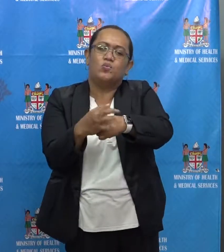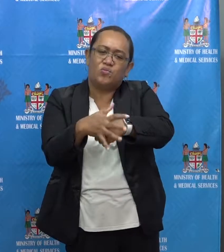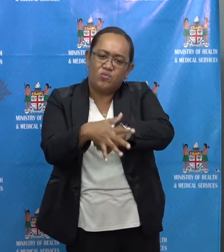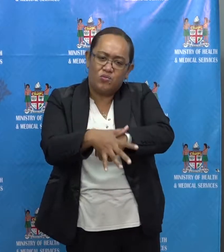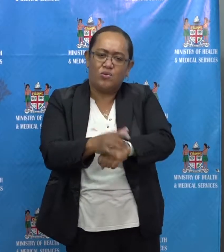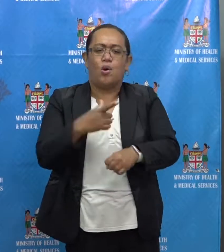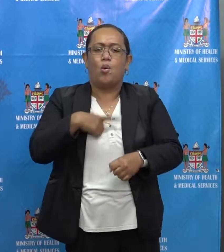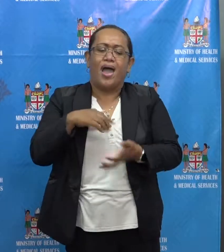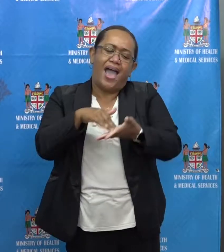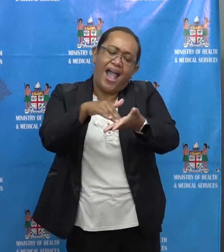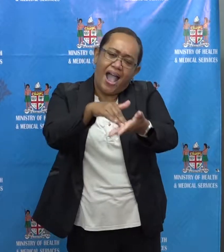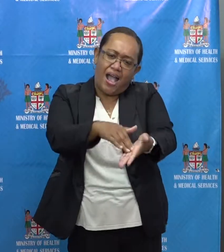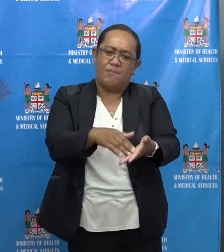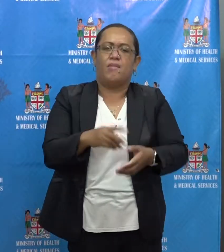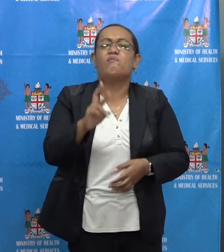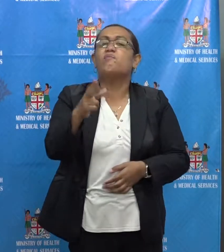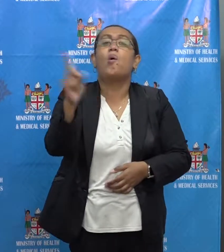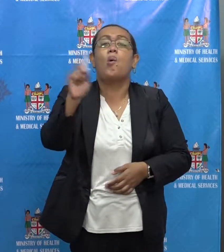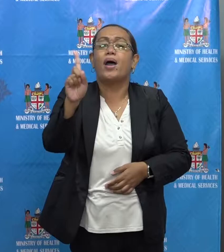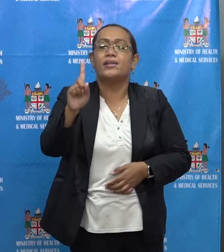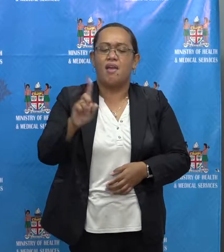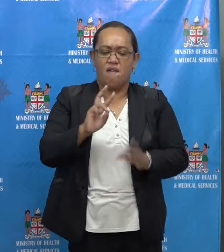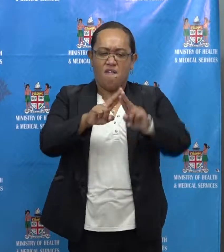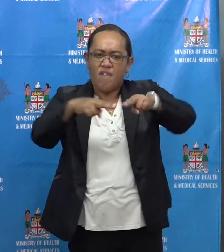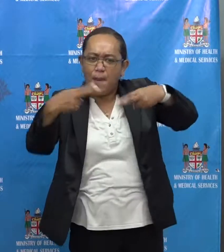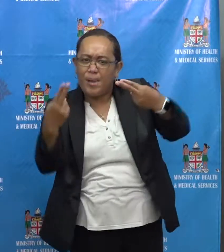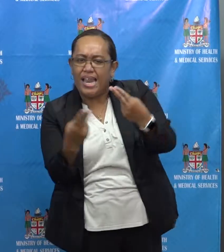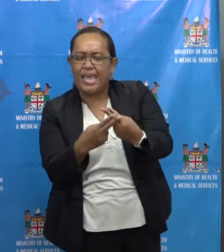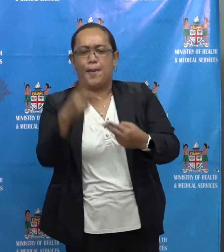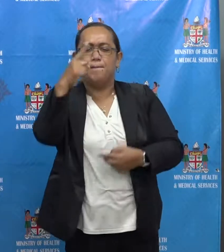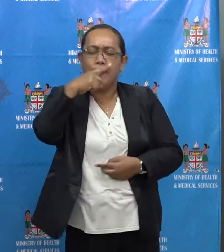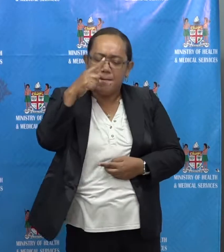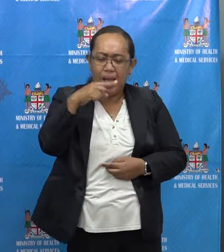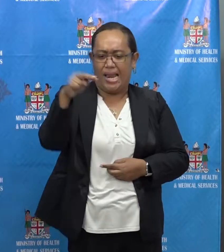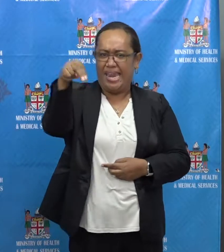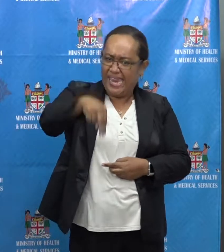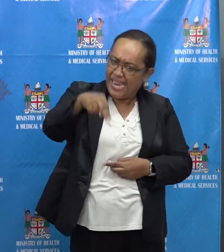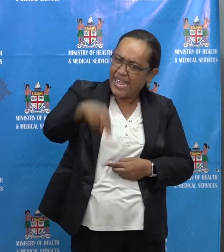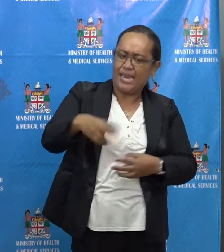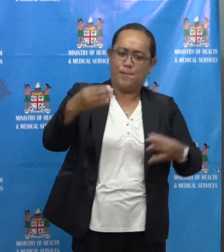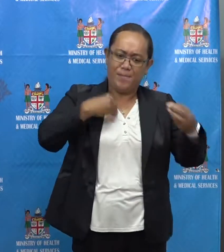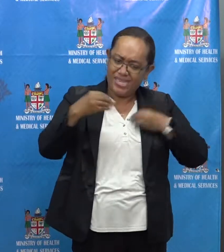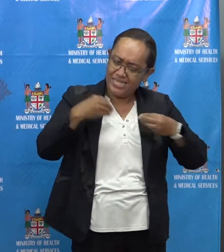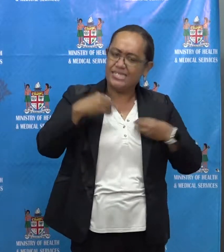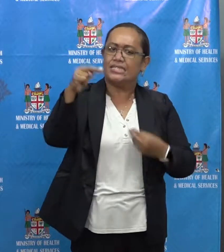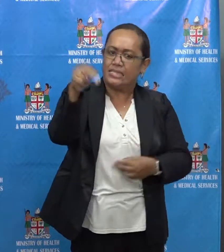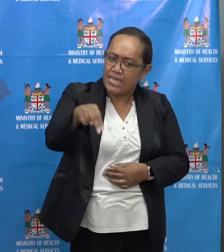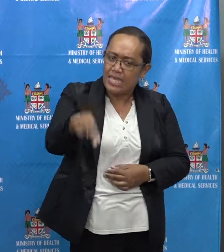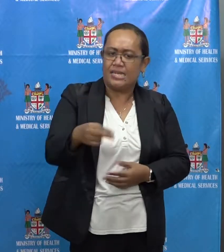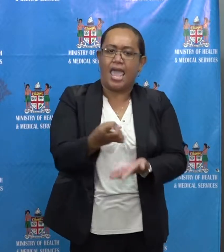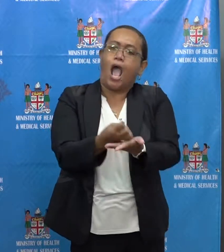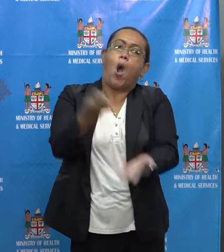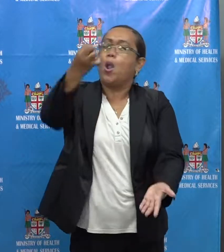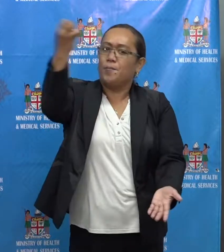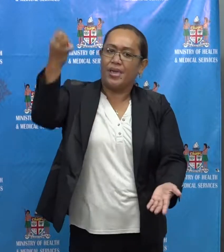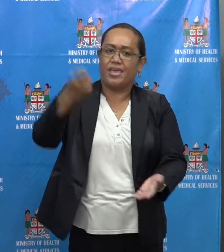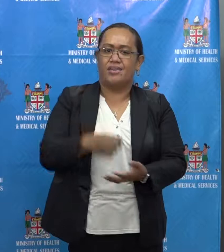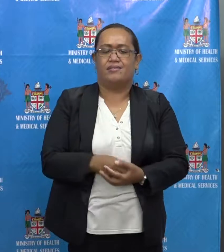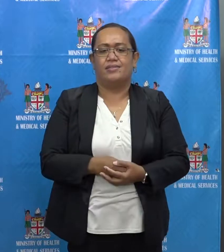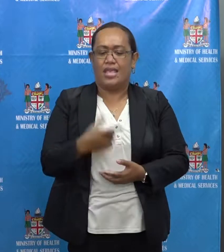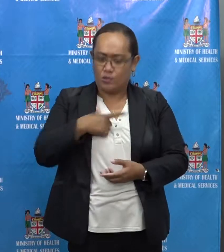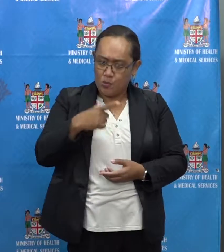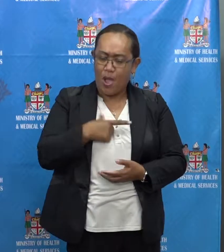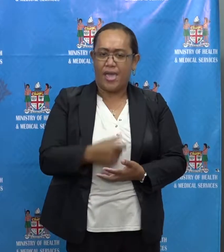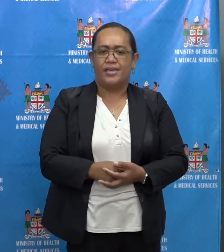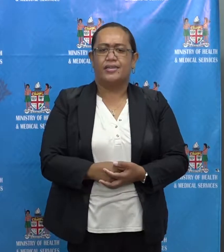family, every business, every industry, as well as the Fijian economy. So if you're a